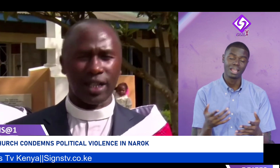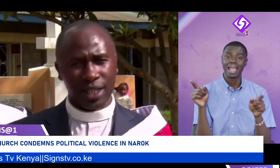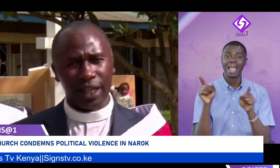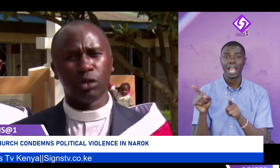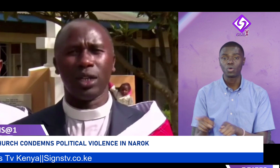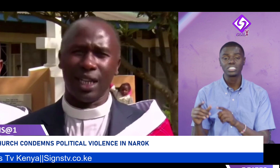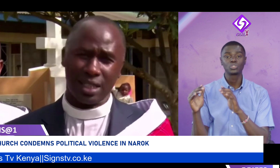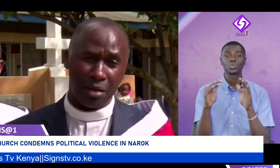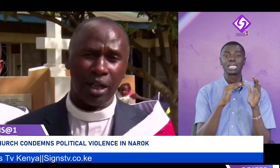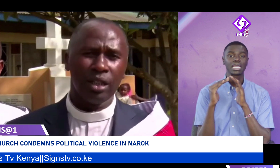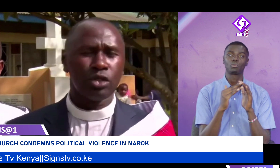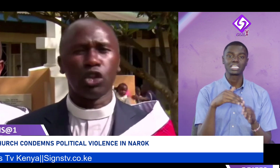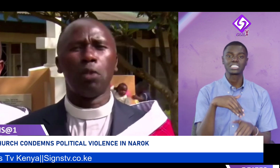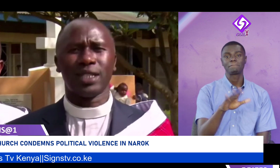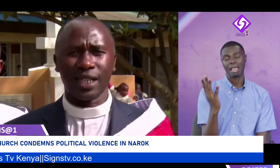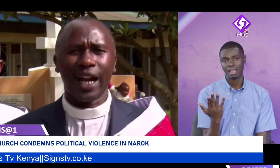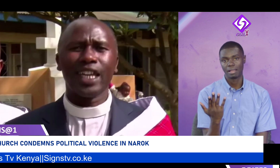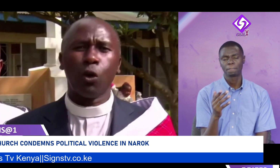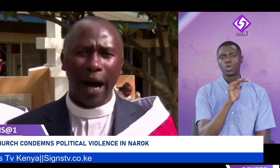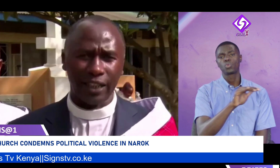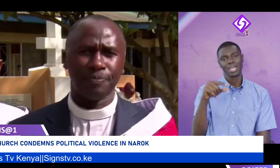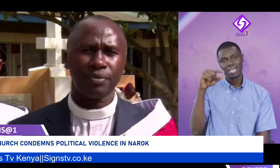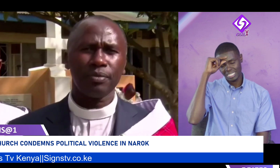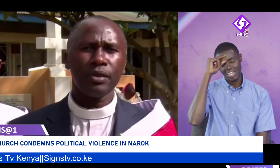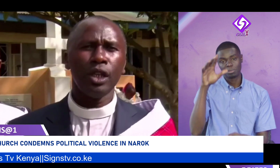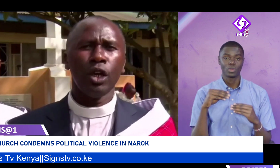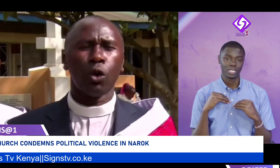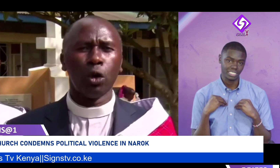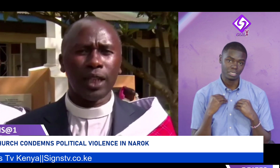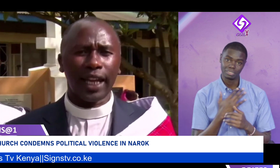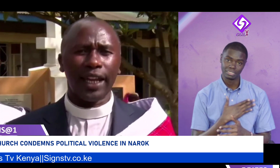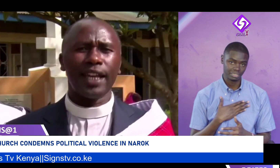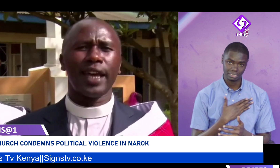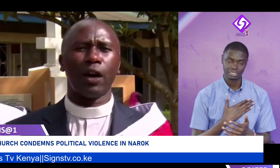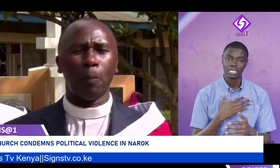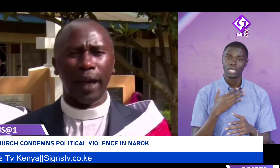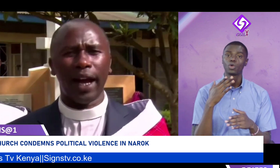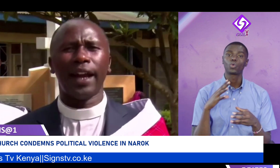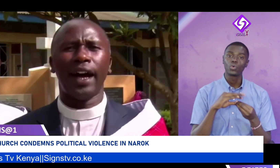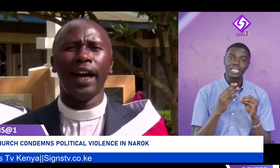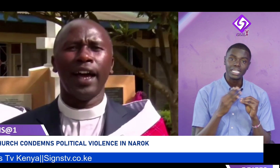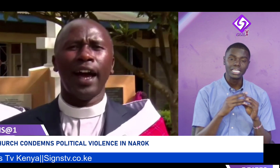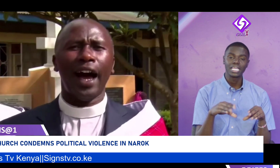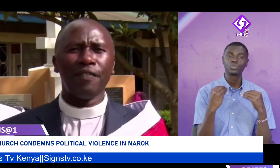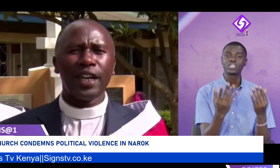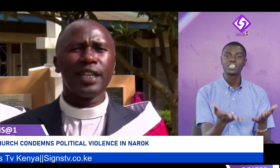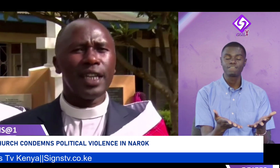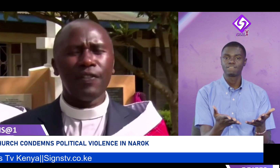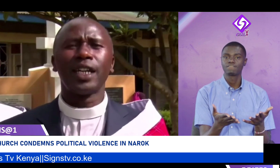demokrasia yetu inasema. Tunaomba serikali ikubali kutengeneza na kupeana a very even